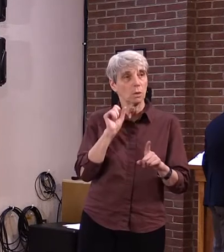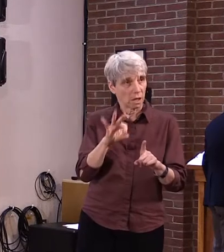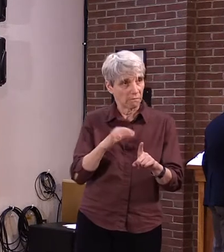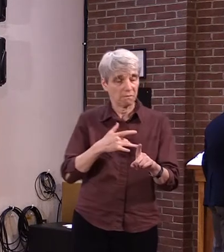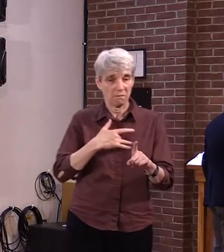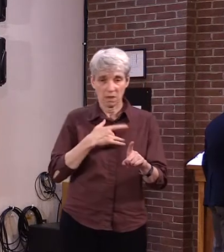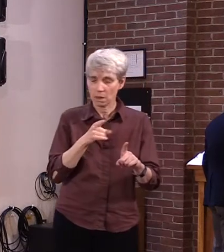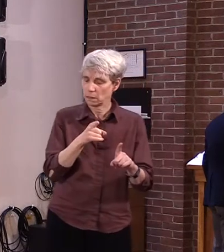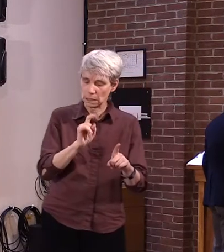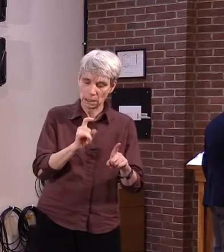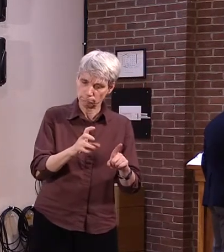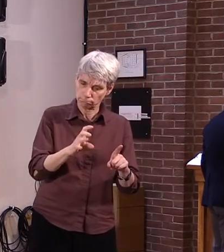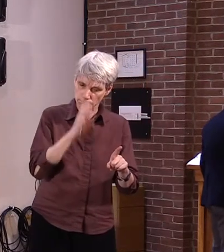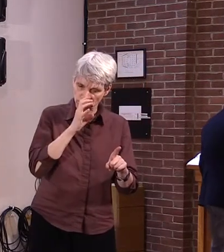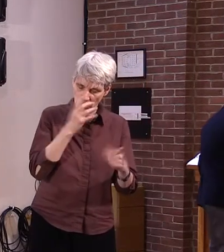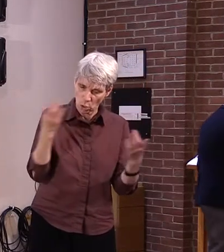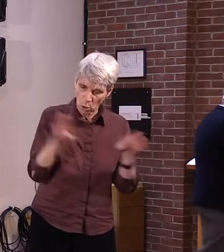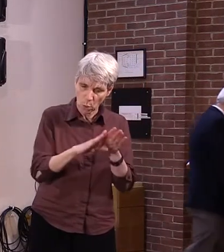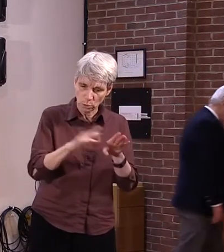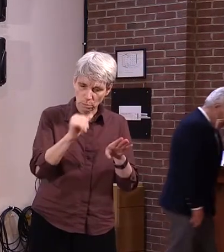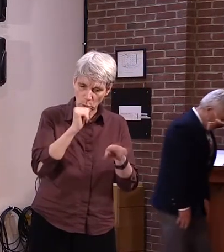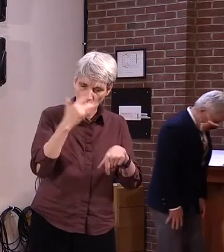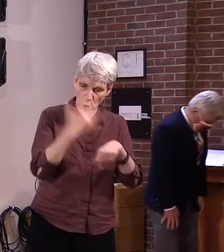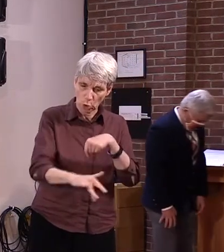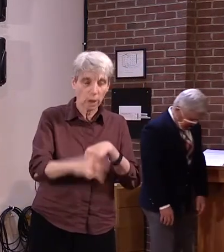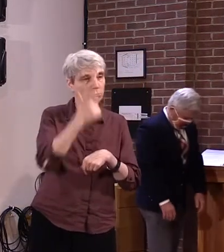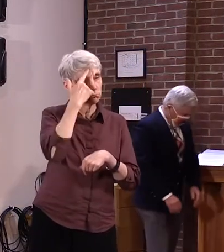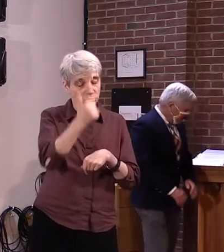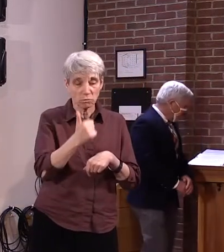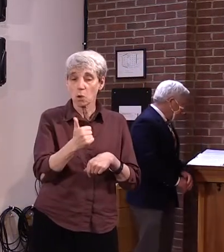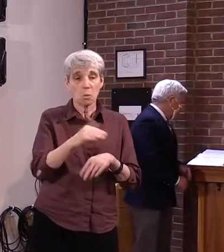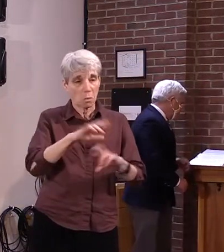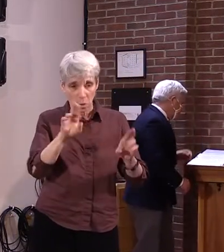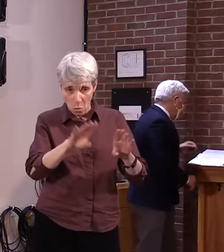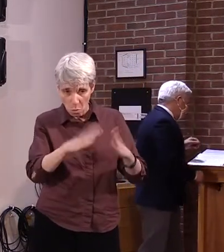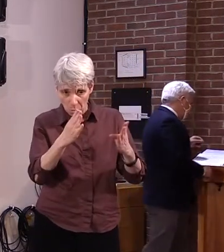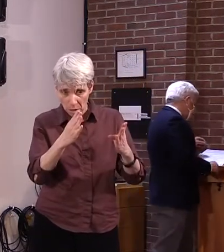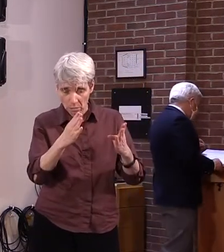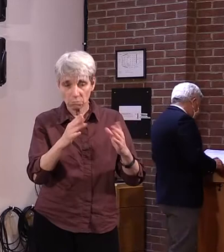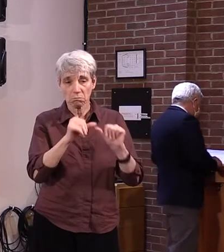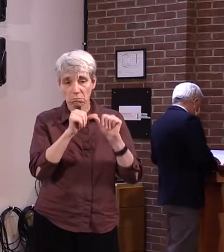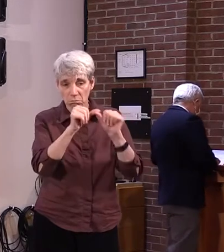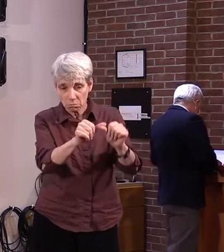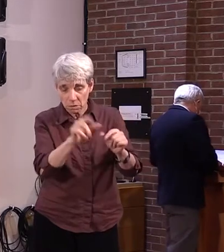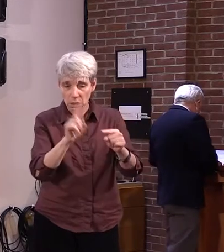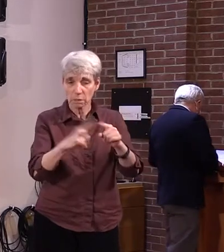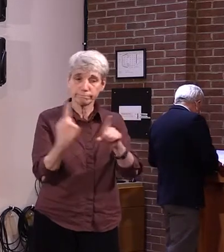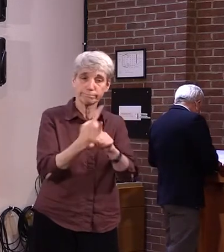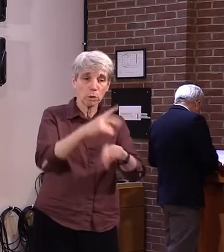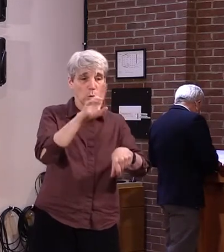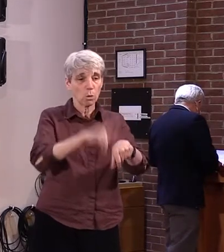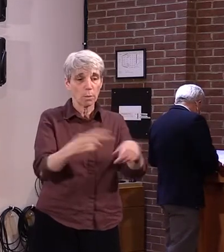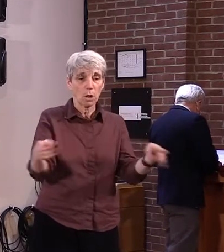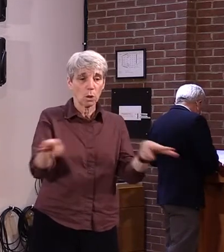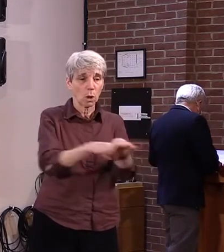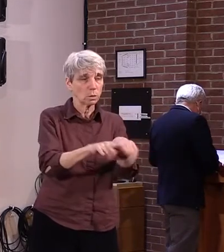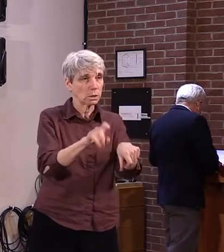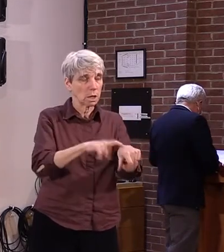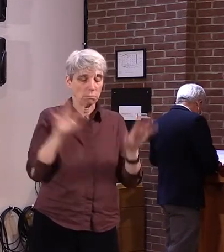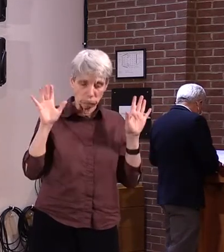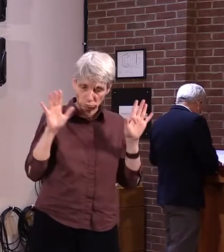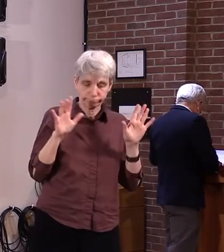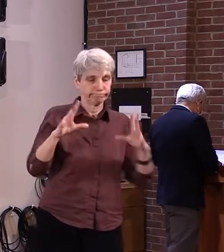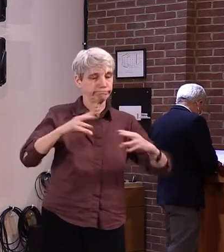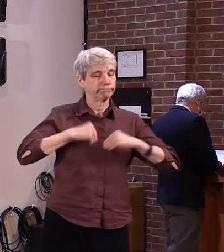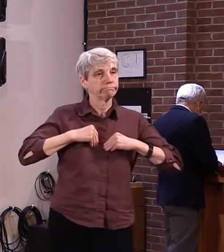impose some of these restrictions on their community. So we've done that. Obviously, City